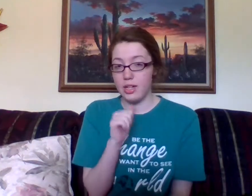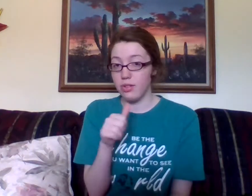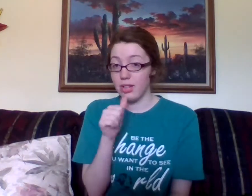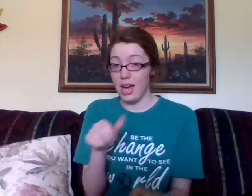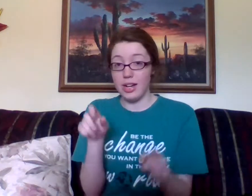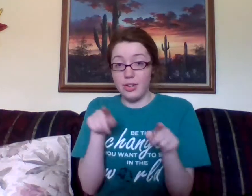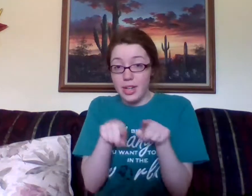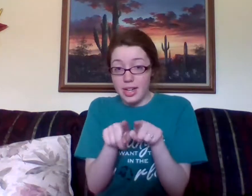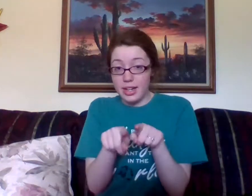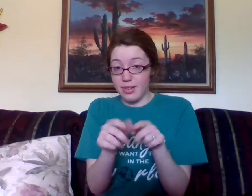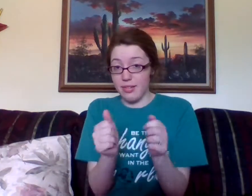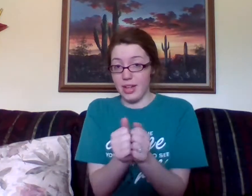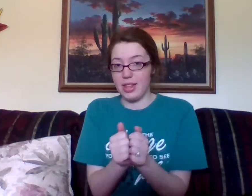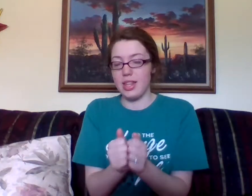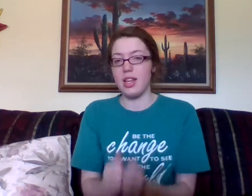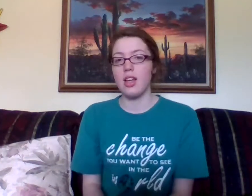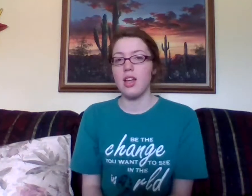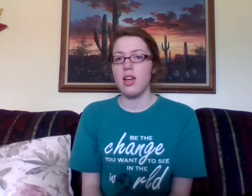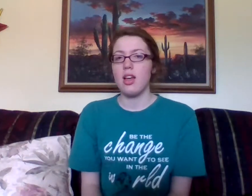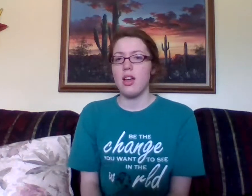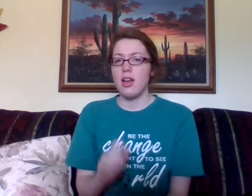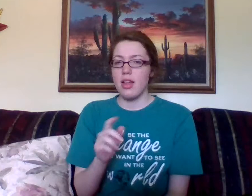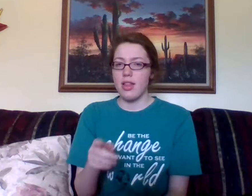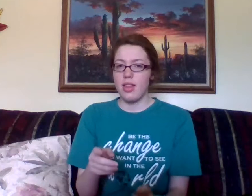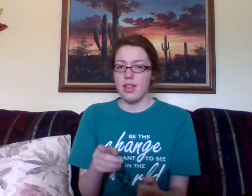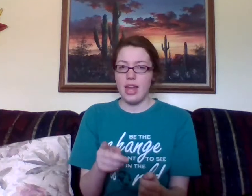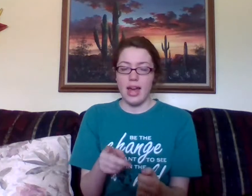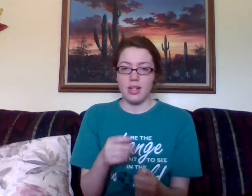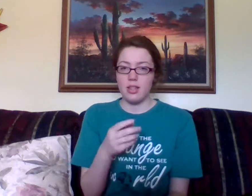don't not agree with that.